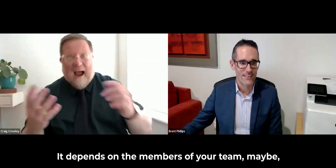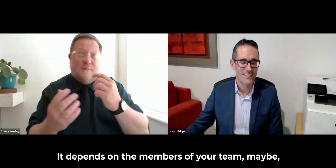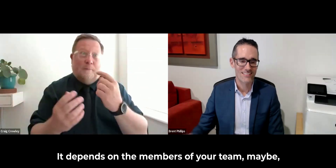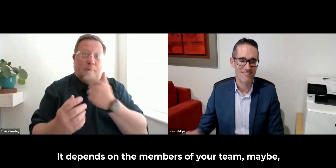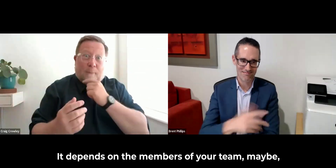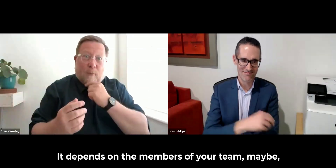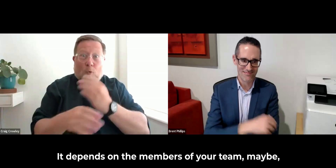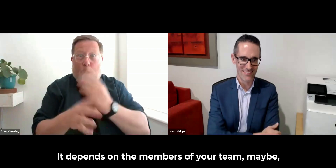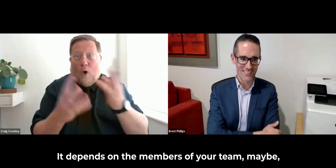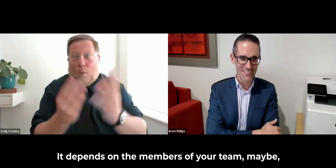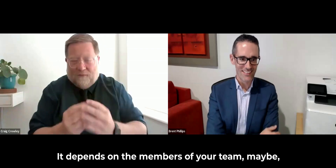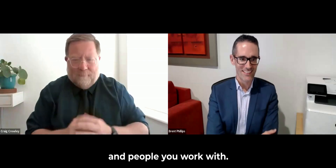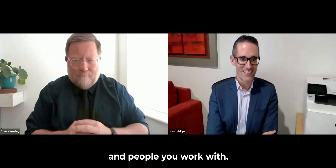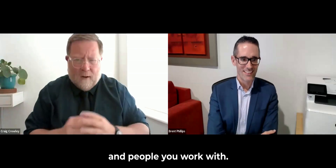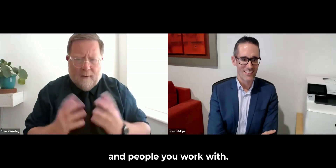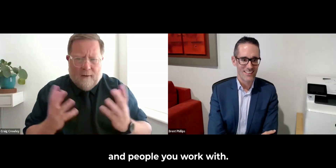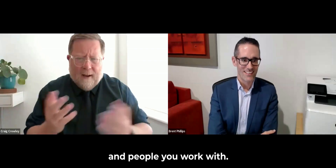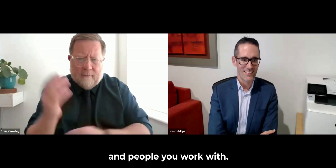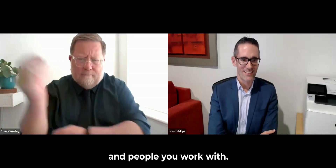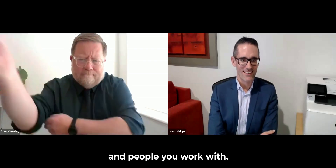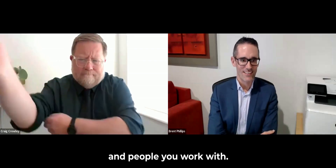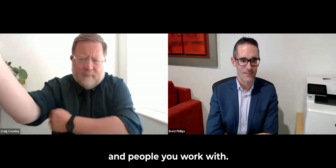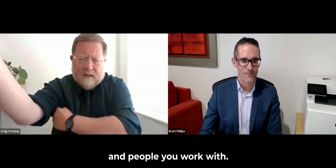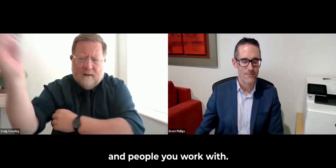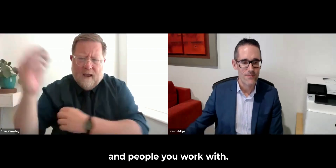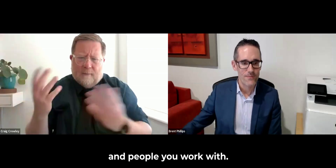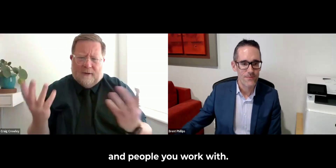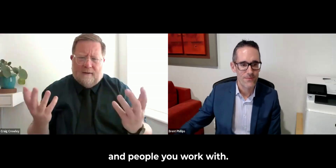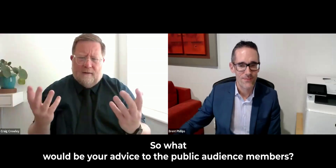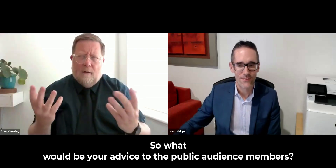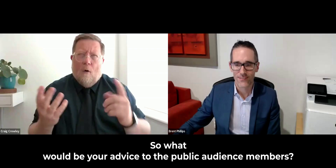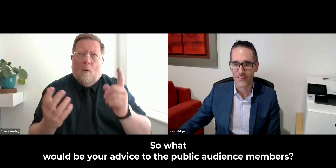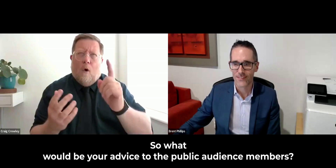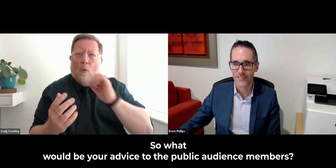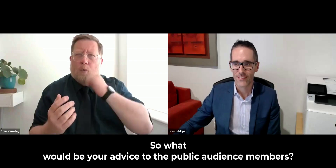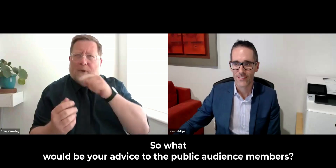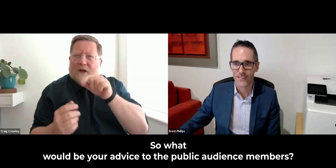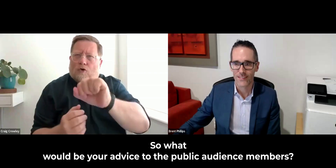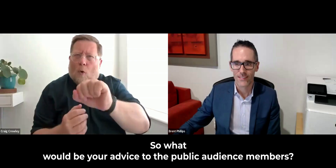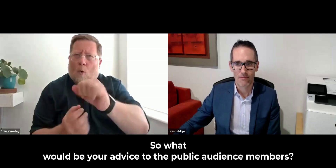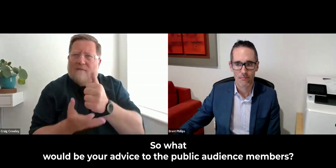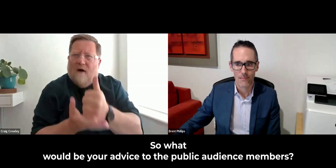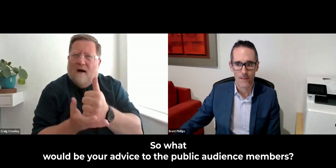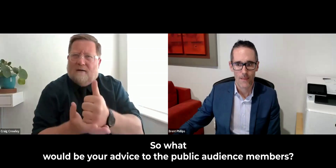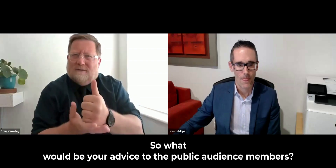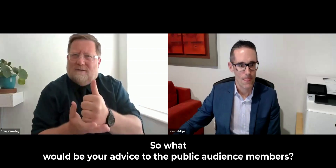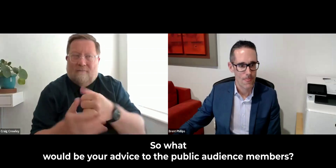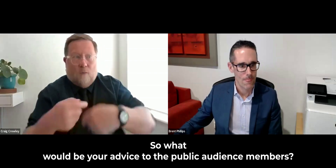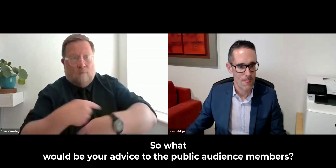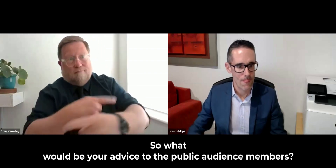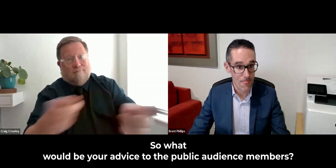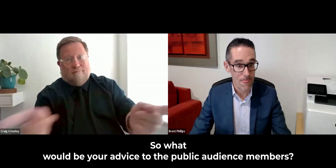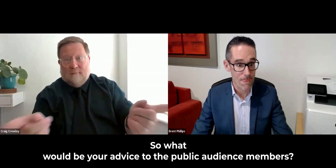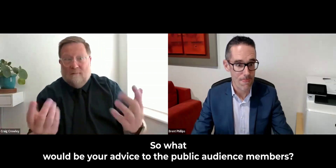of your team, maybe, and people you work with. So, what would be your